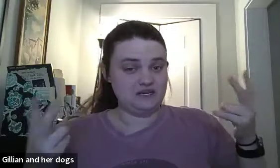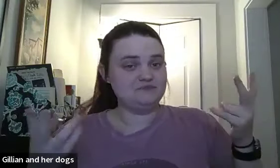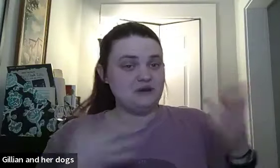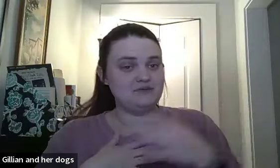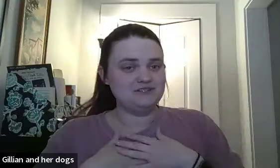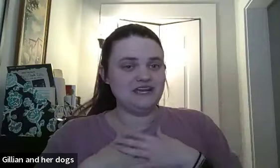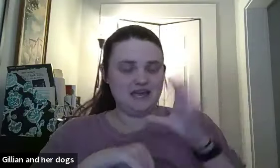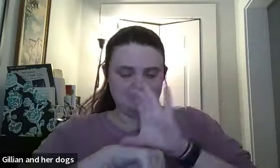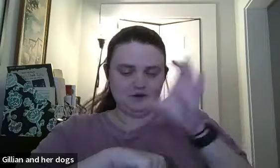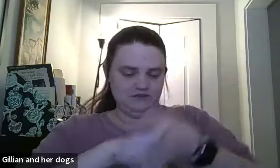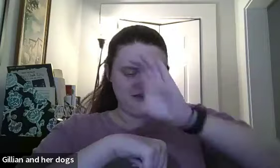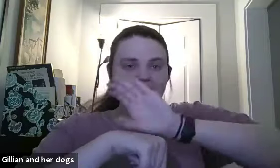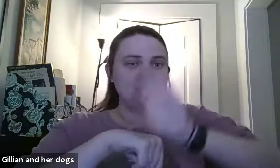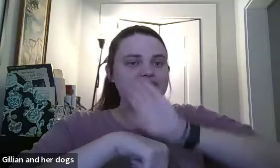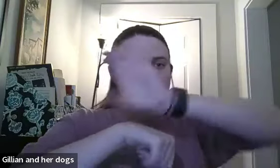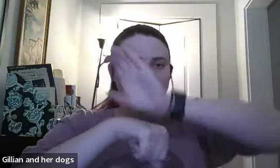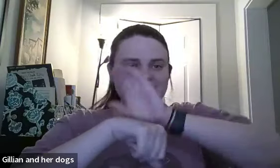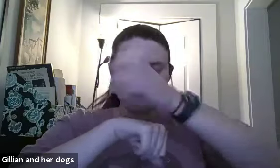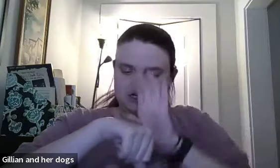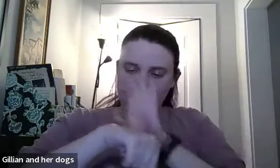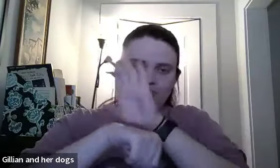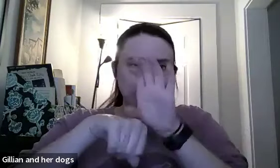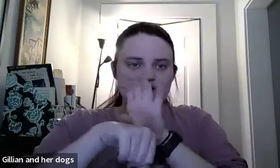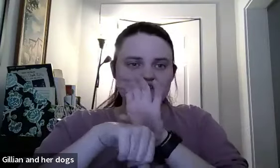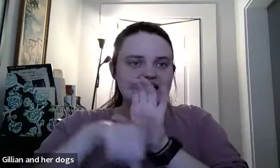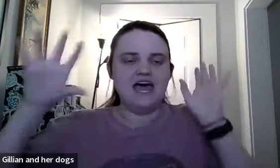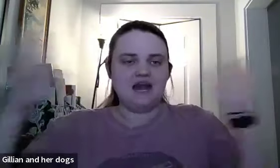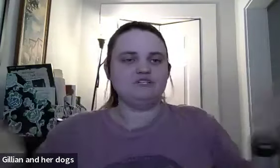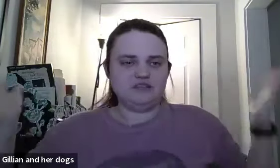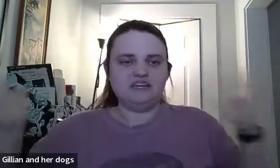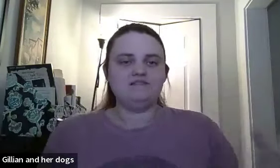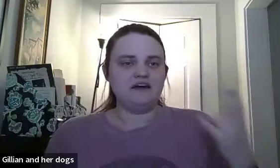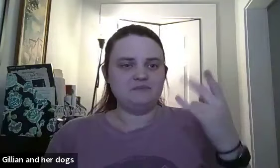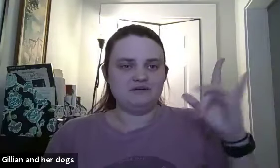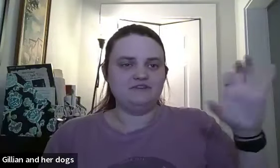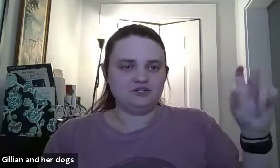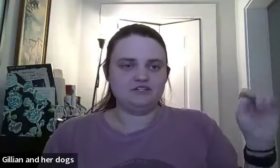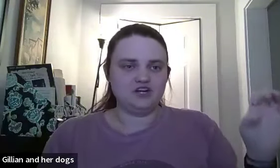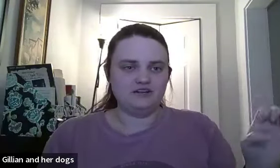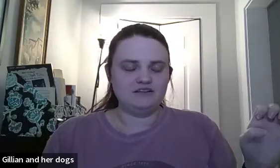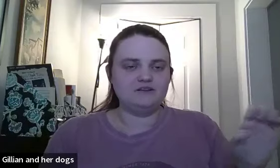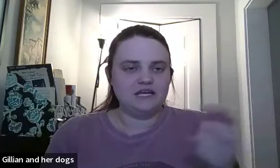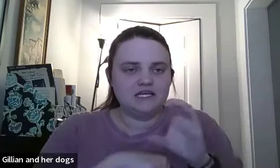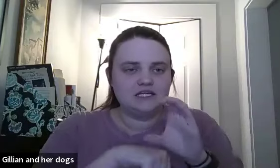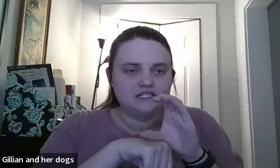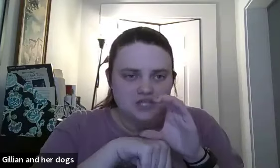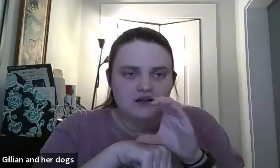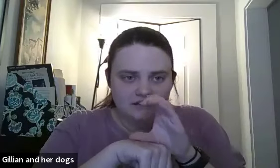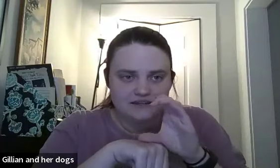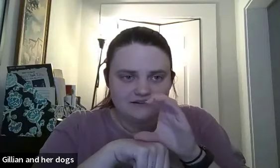were times when I was learning it, I kept going like, I would literally sit here and I would move this and I would just be like fed up and I would finger spell chocolate. And they're like, chocolate.